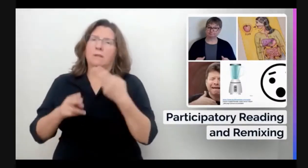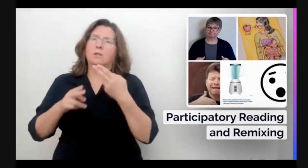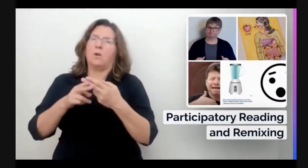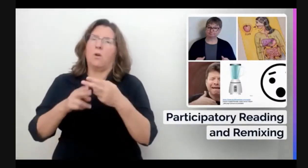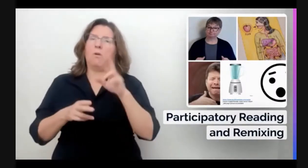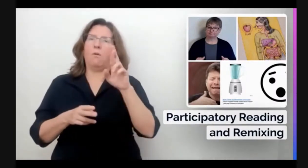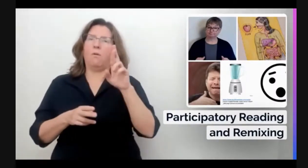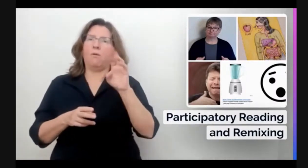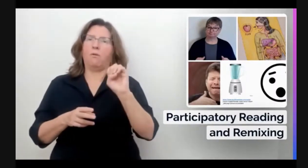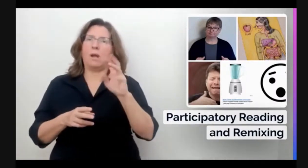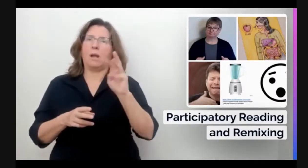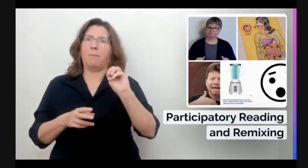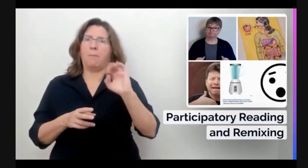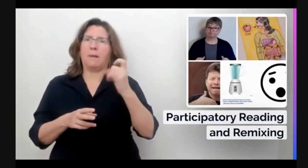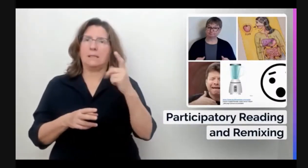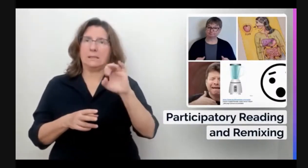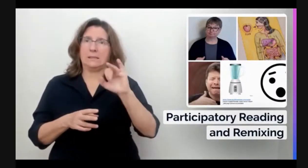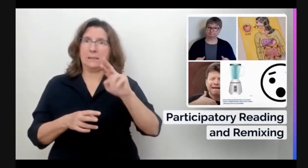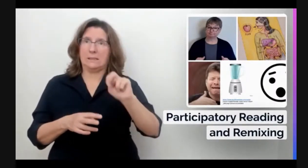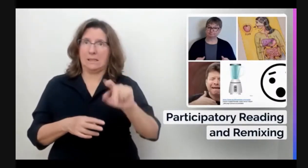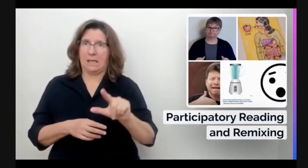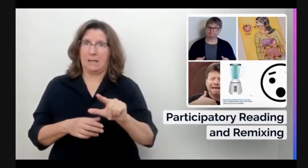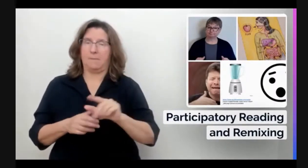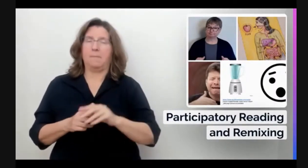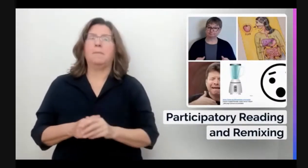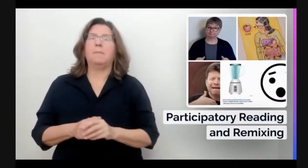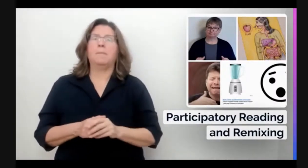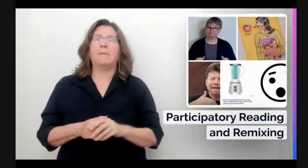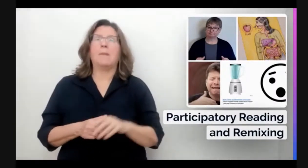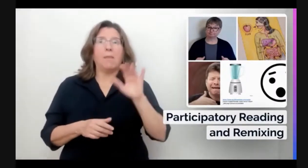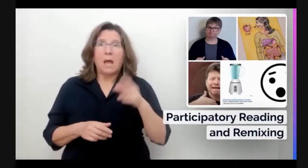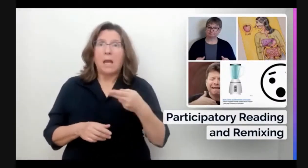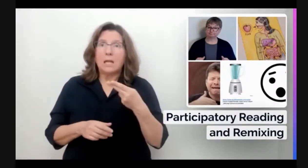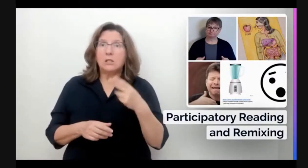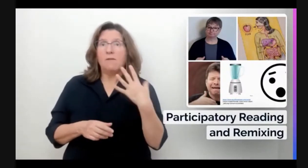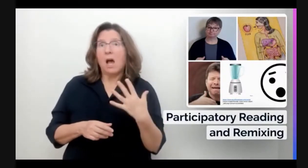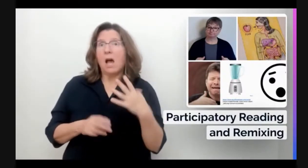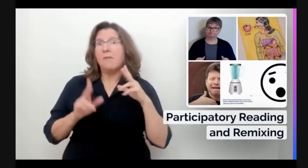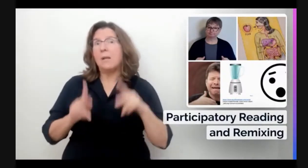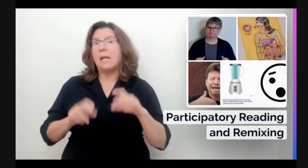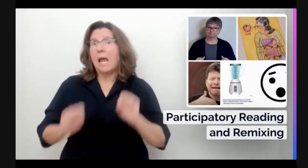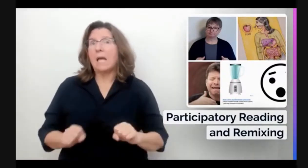new. This is called remixing.